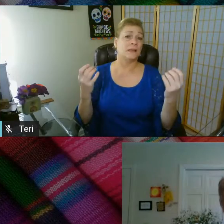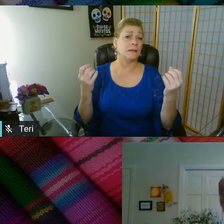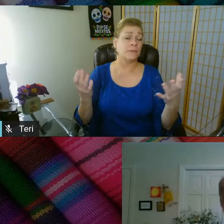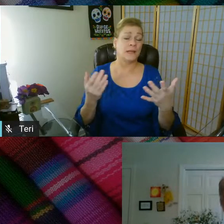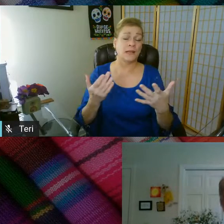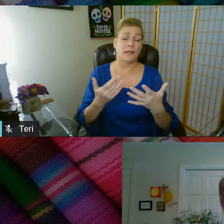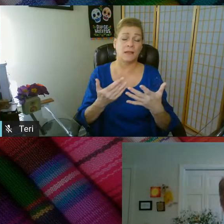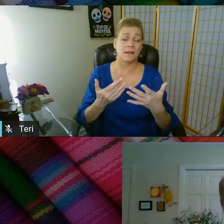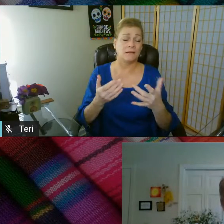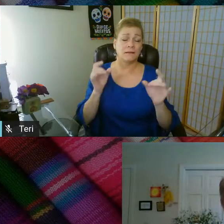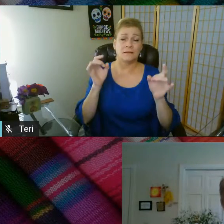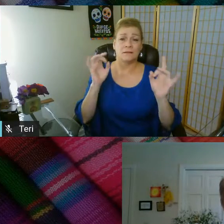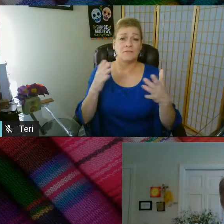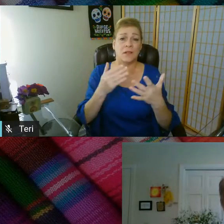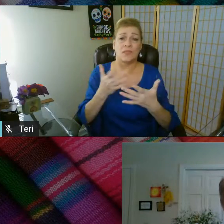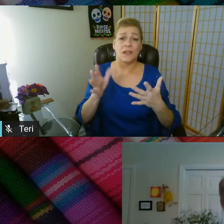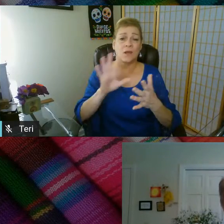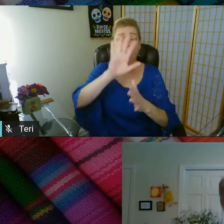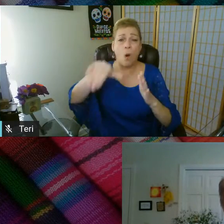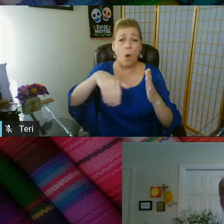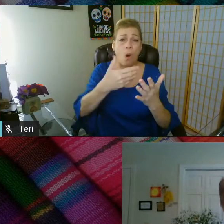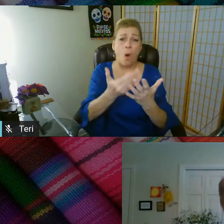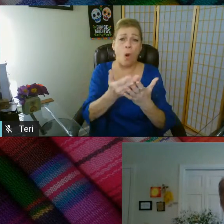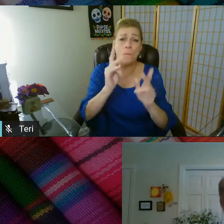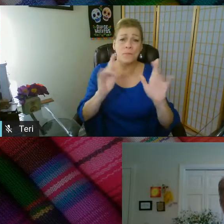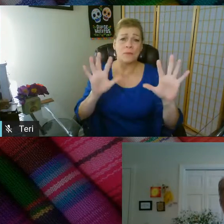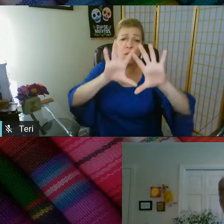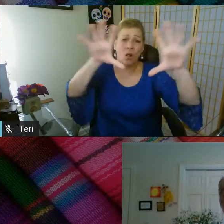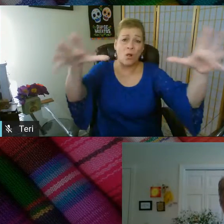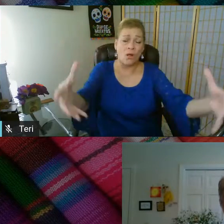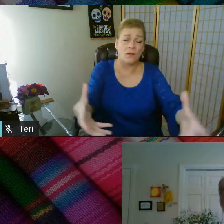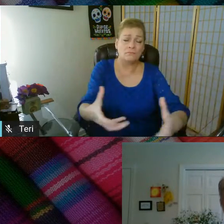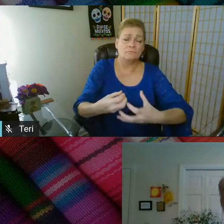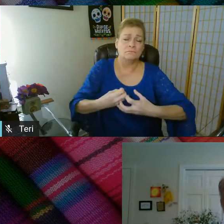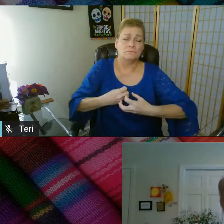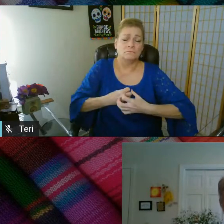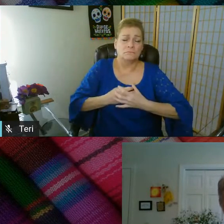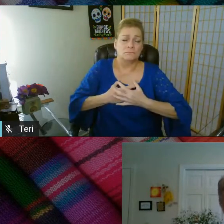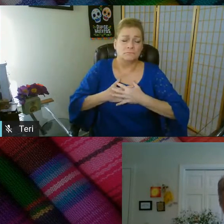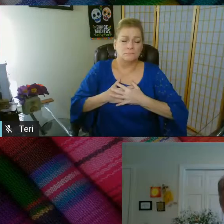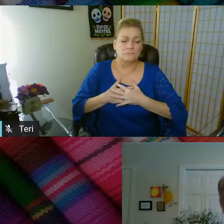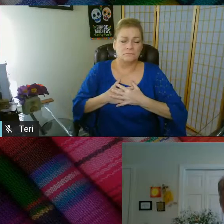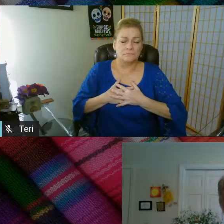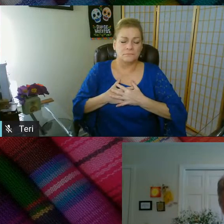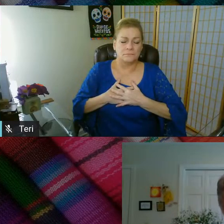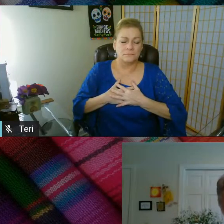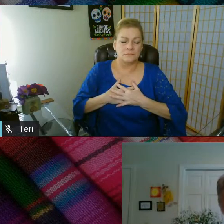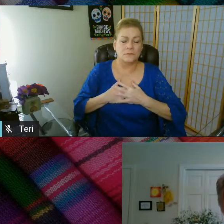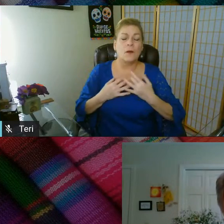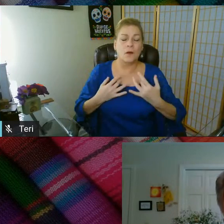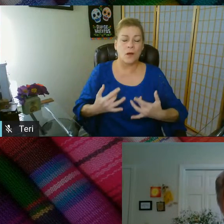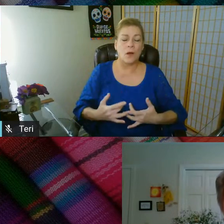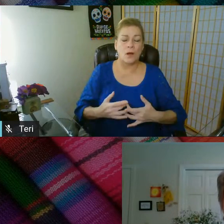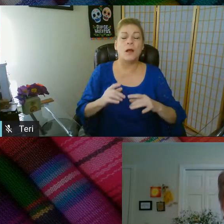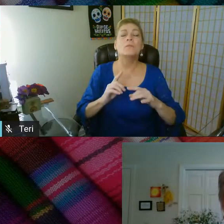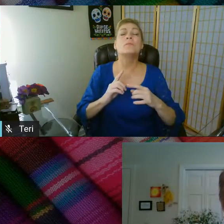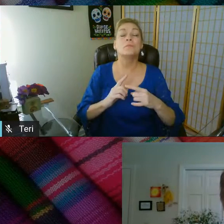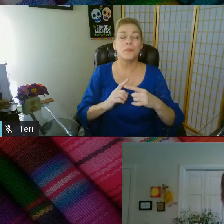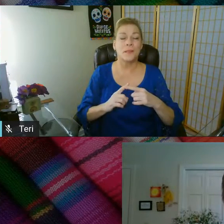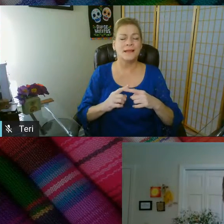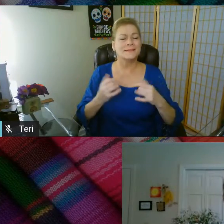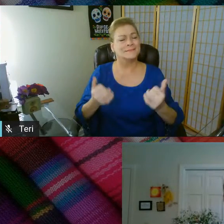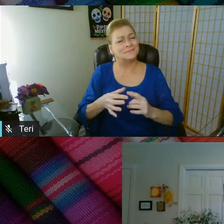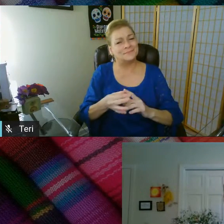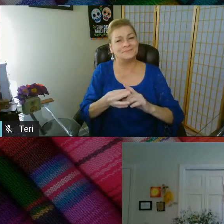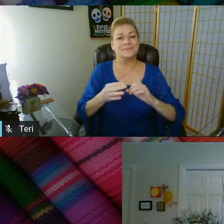we hold them all in our hearts. And we especially during this special holiday put our arms around